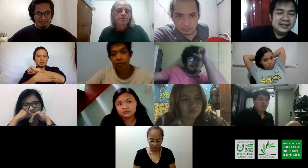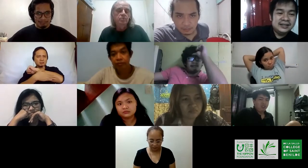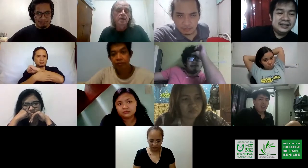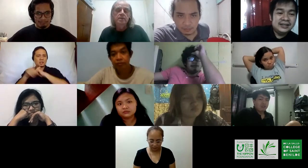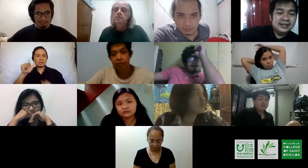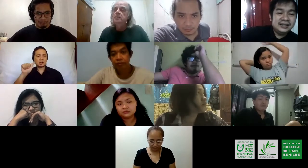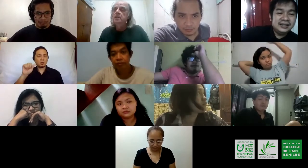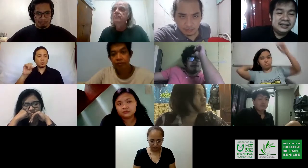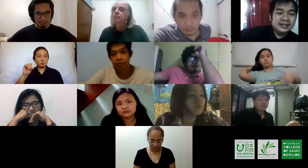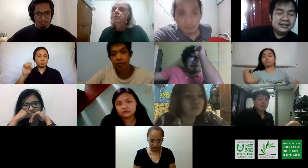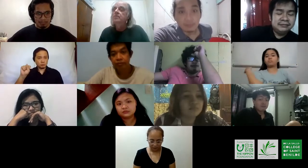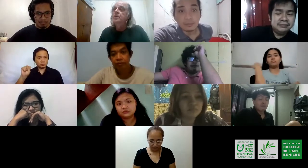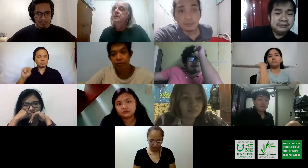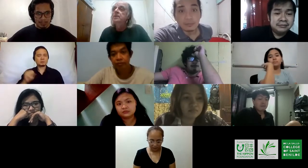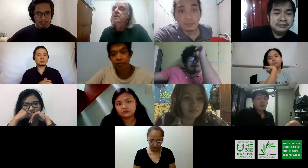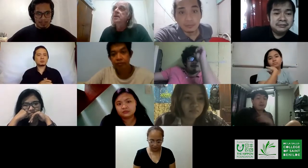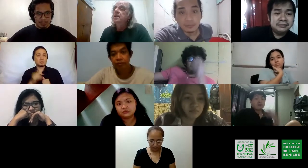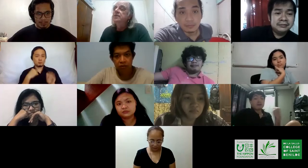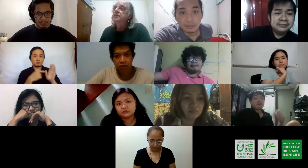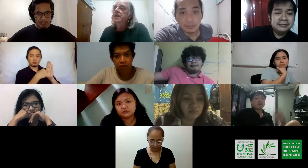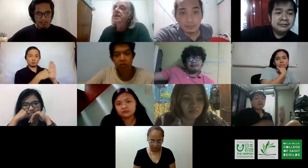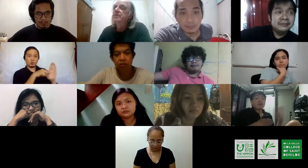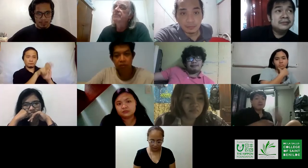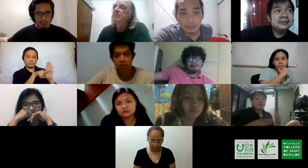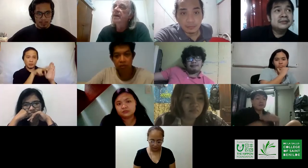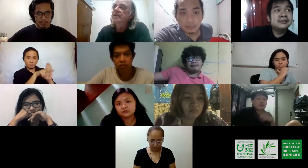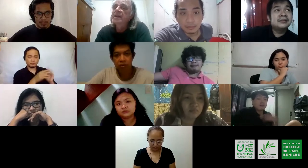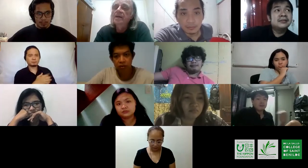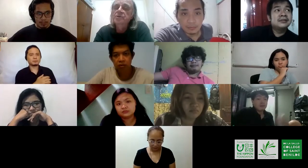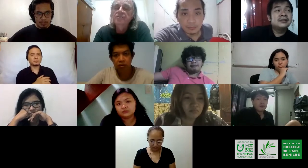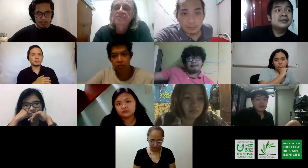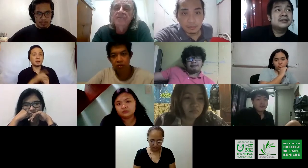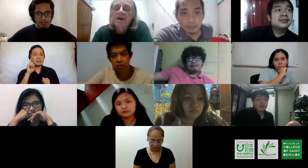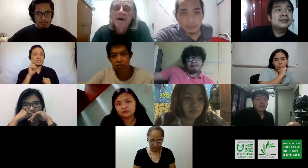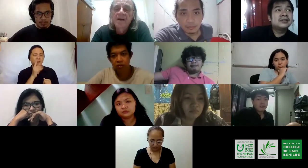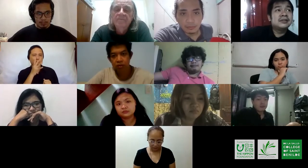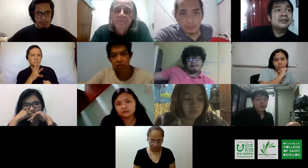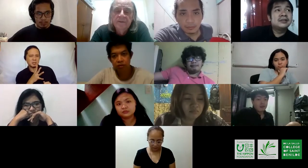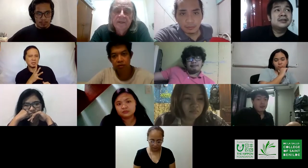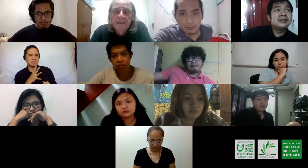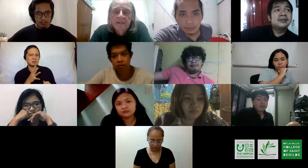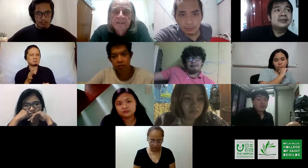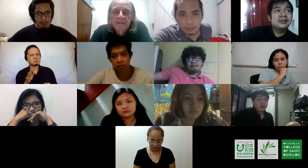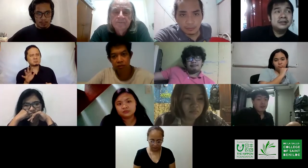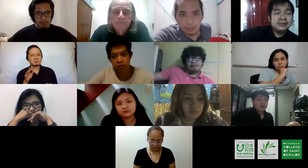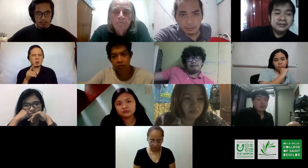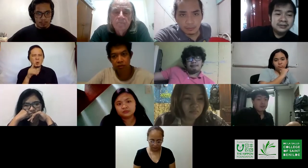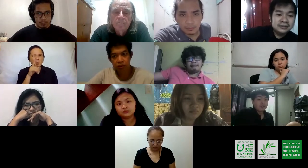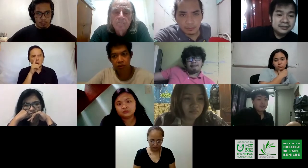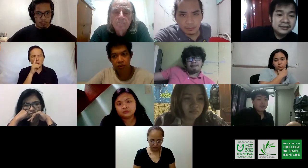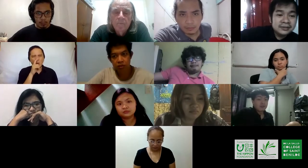there was one deaf woman who became deaf about the age of 5.